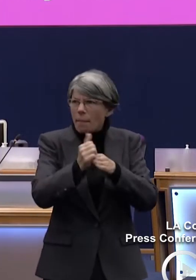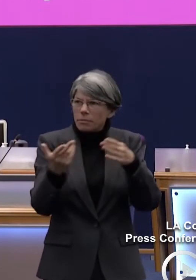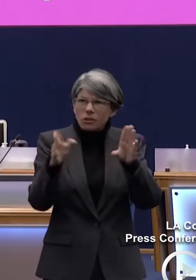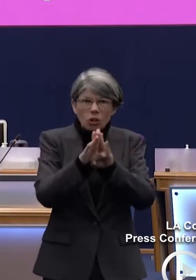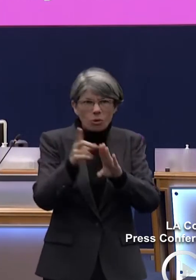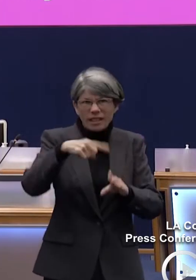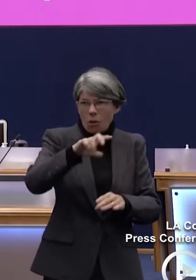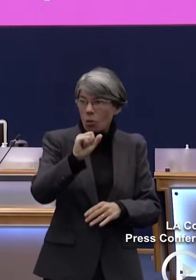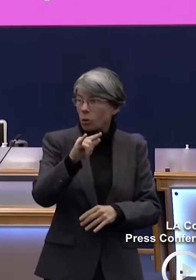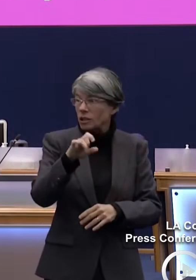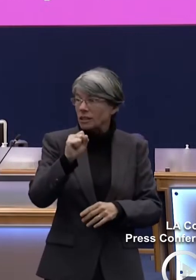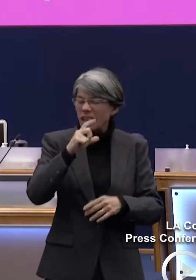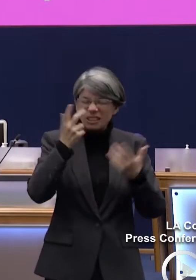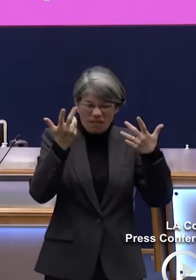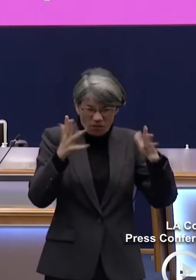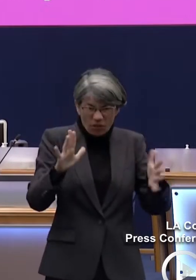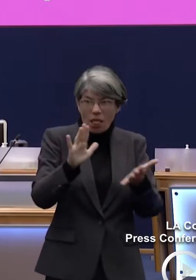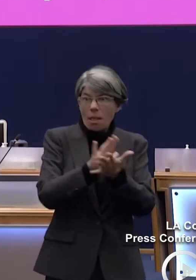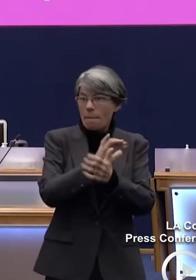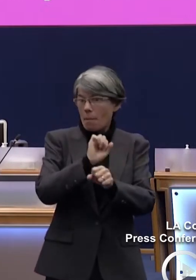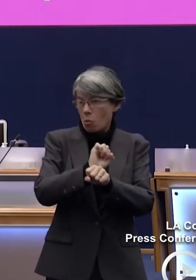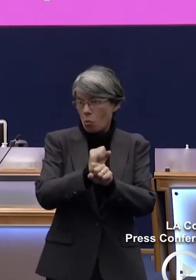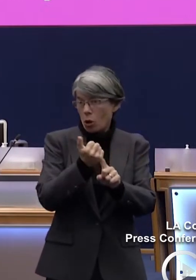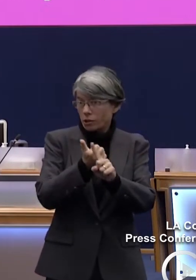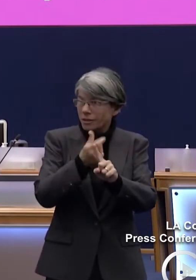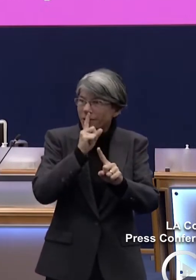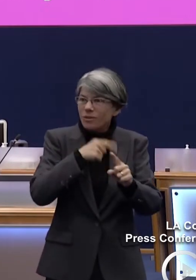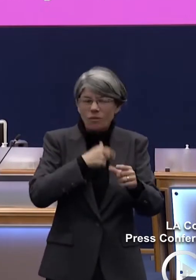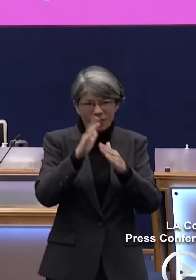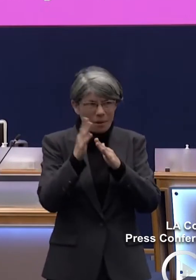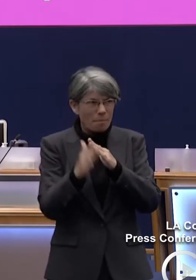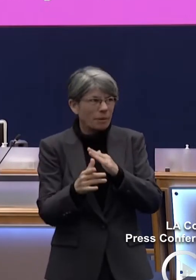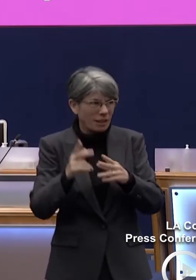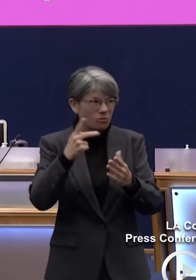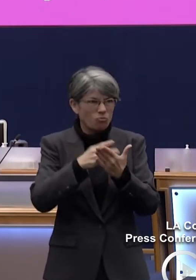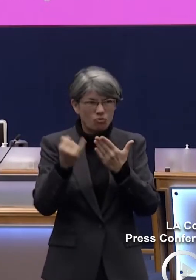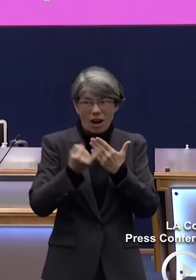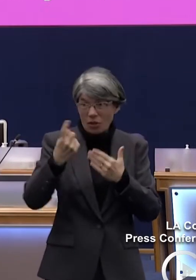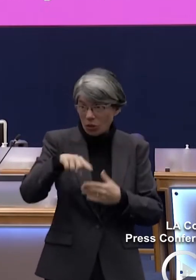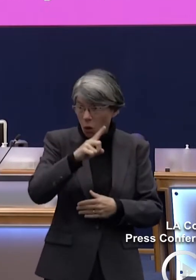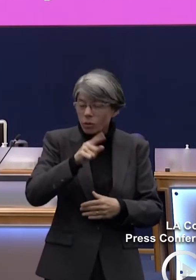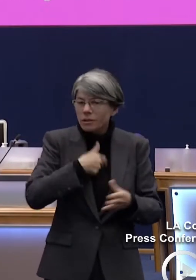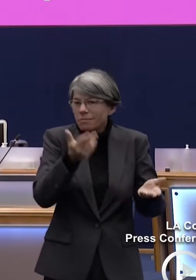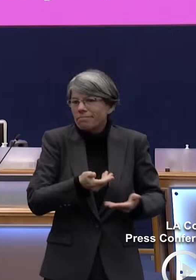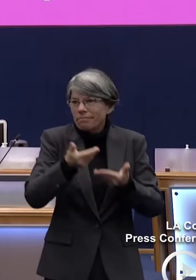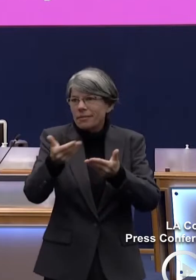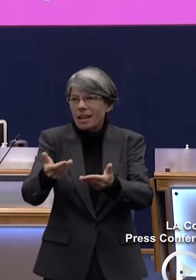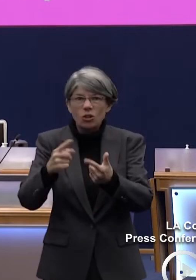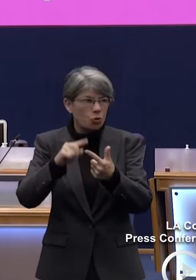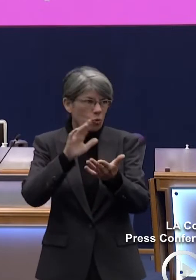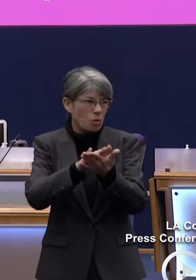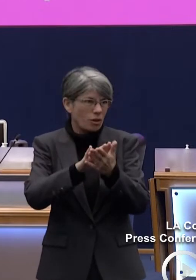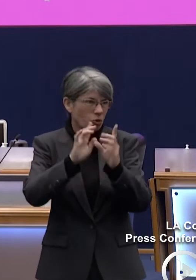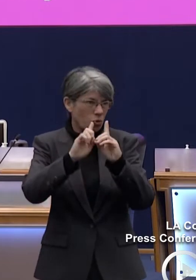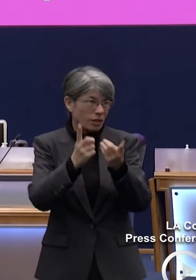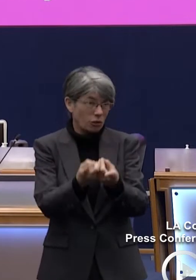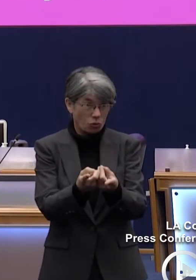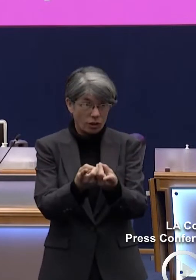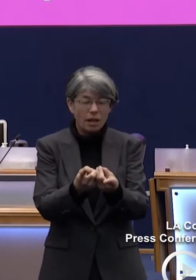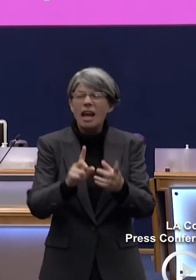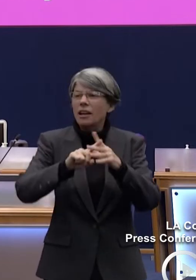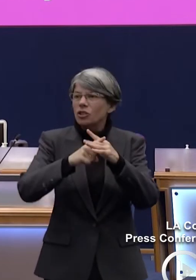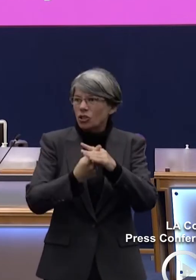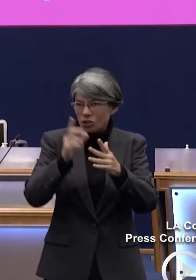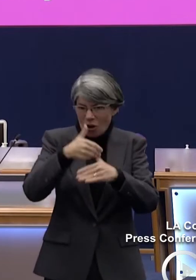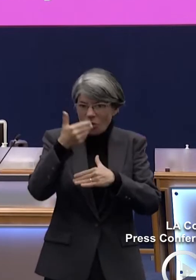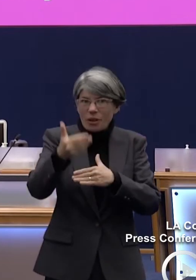those sites and finishing the paperwork so that we can complete those projects and return those to the school district to start